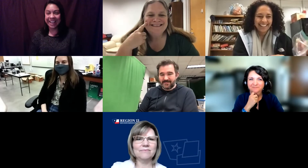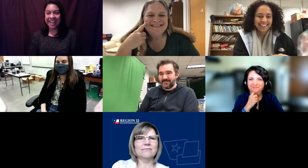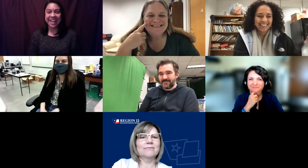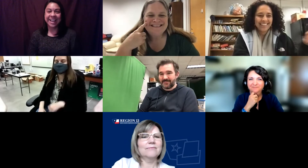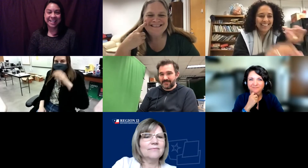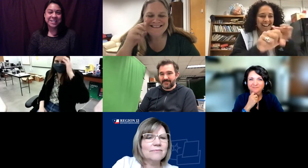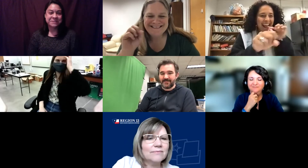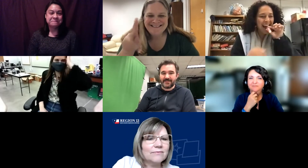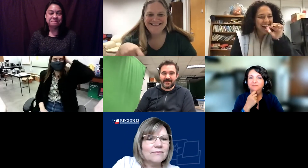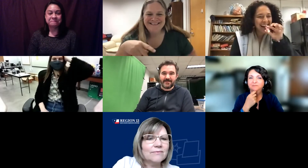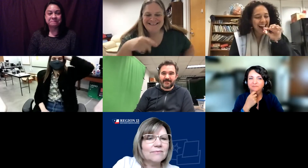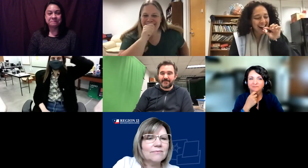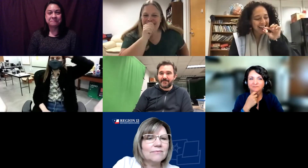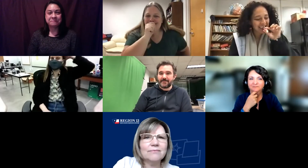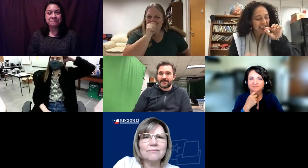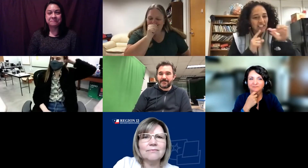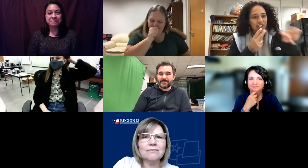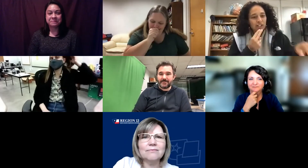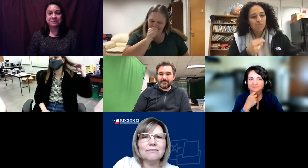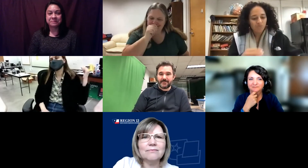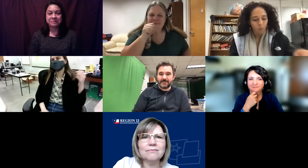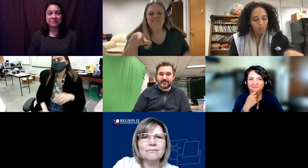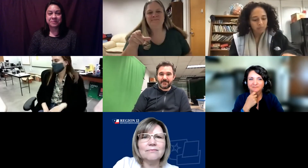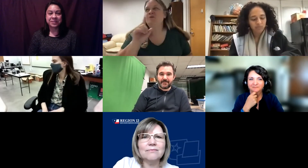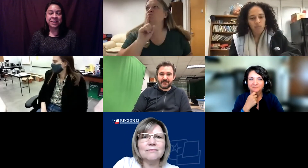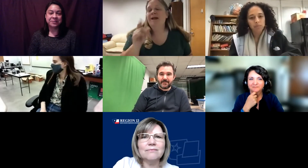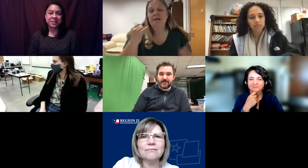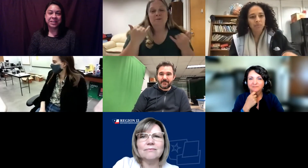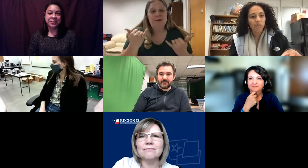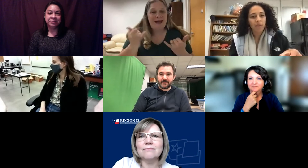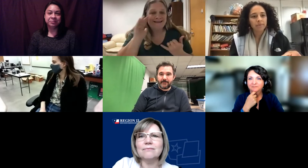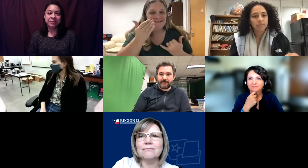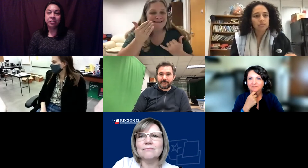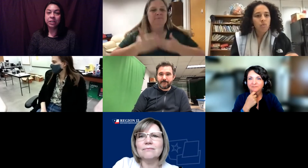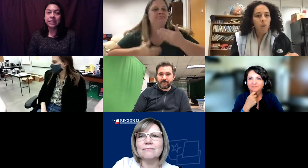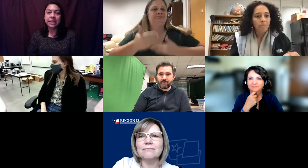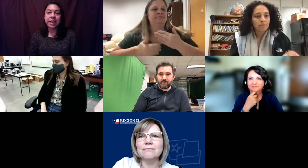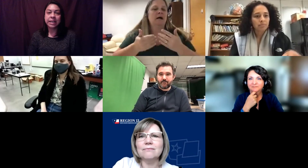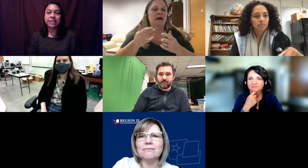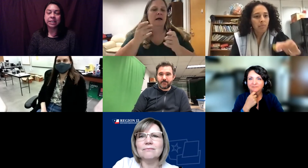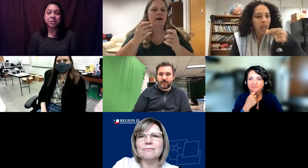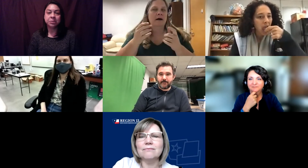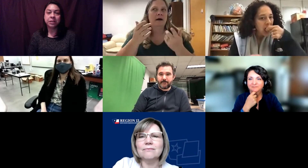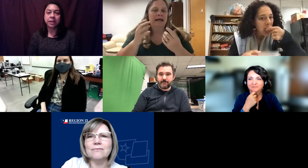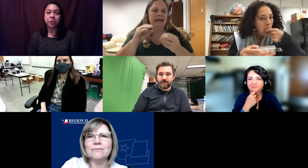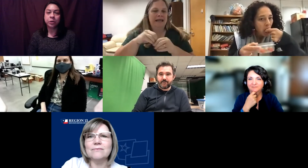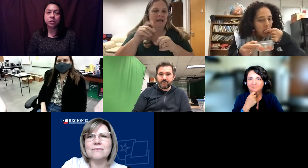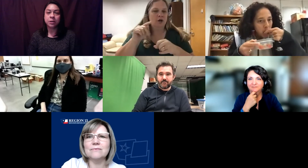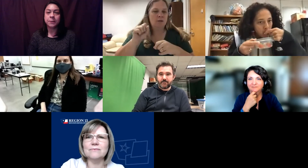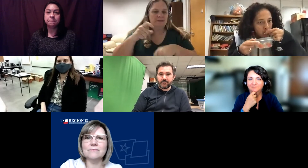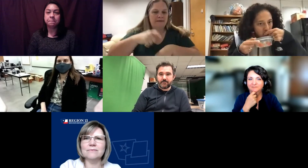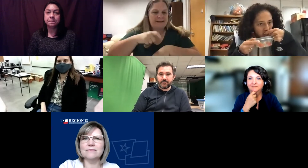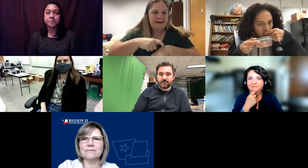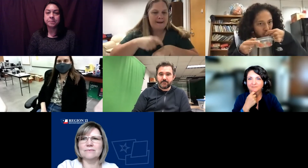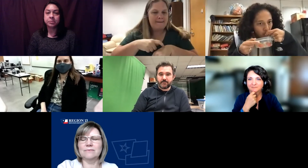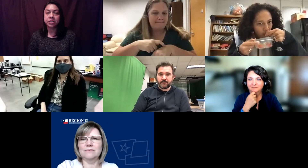Yeah. Yeah, really cute. And really today seems to be kind of going